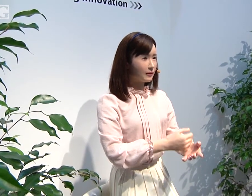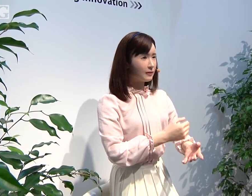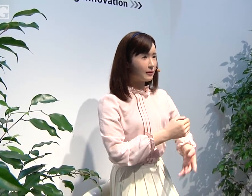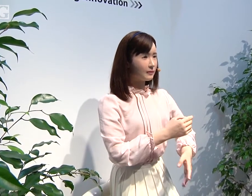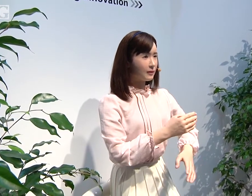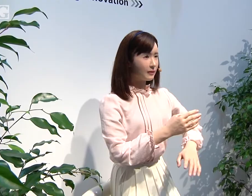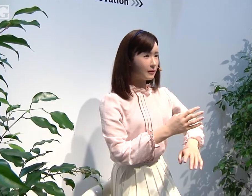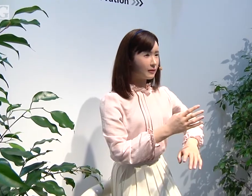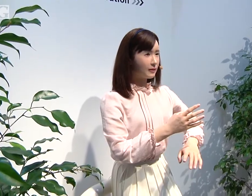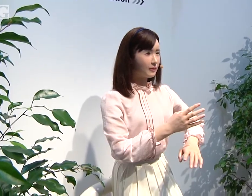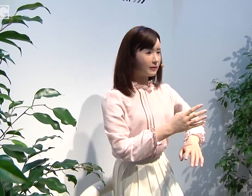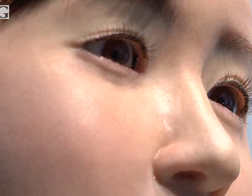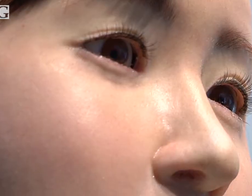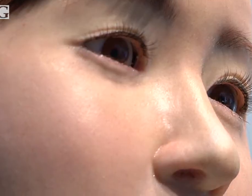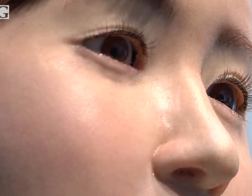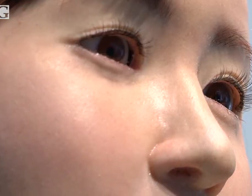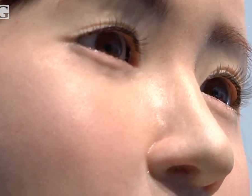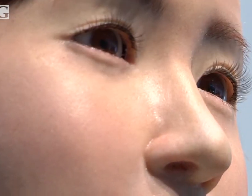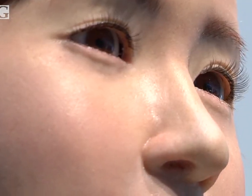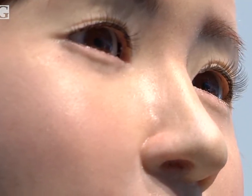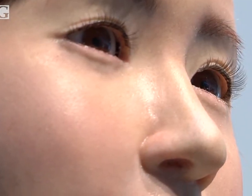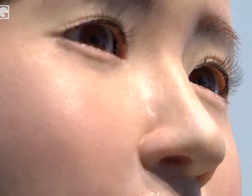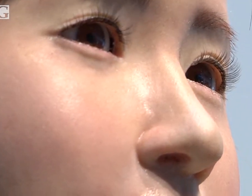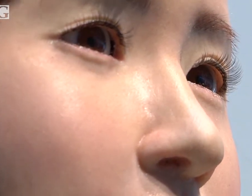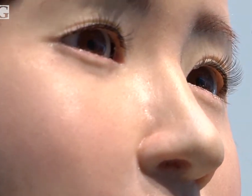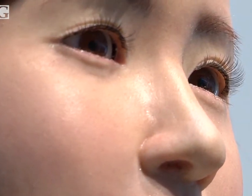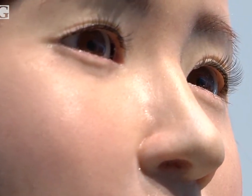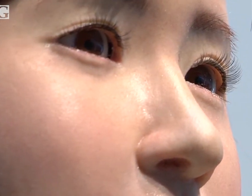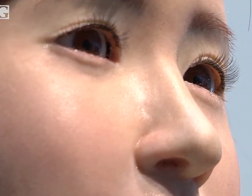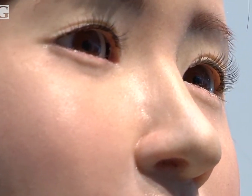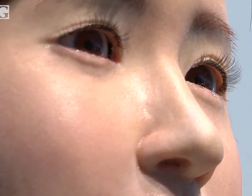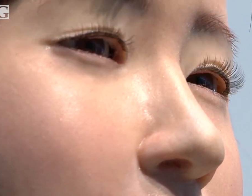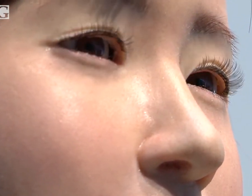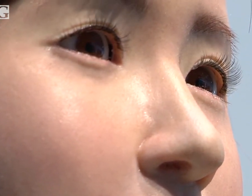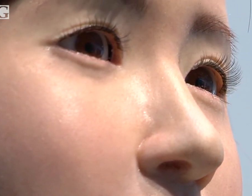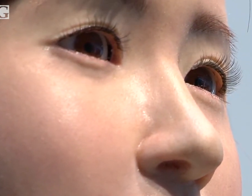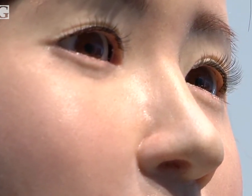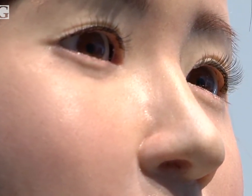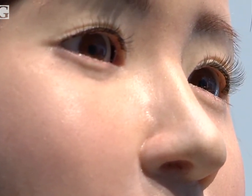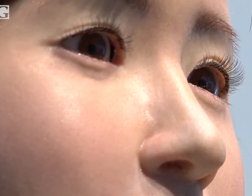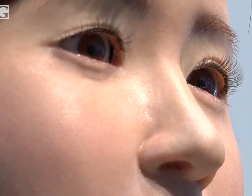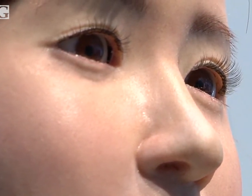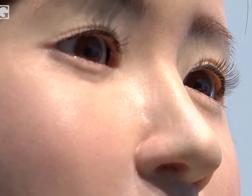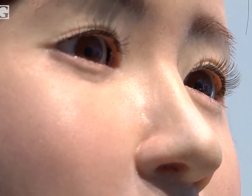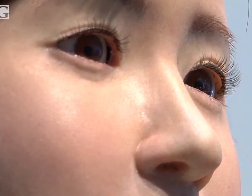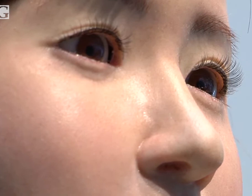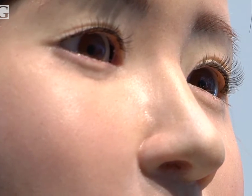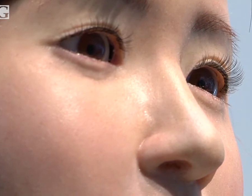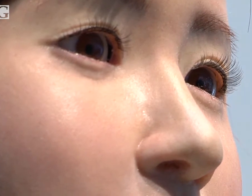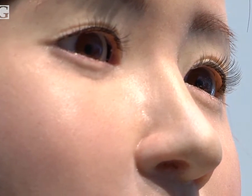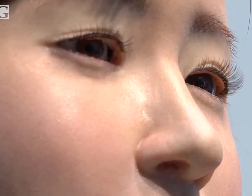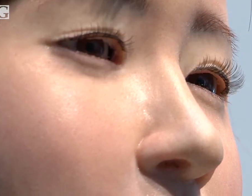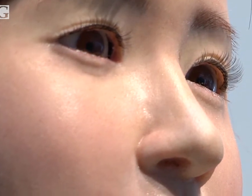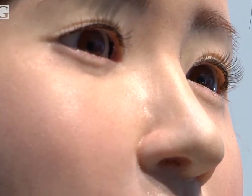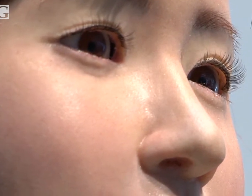servo actuators. The skin of the robot is silicone and looks very lifelike, but despite the humanoid's petite size, it